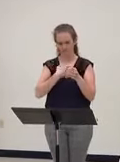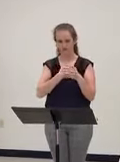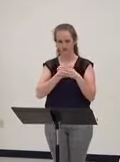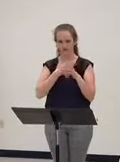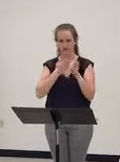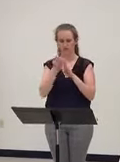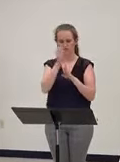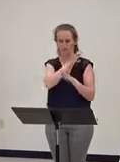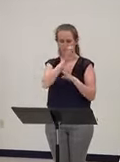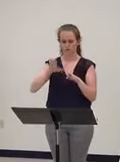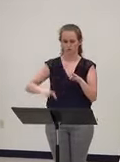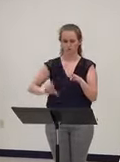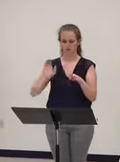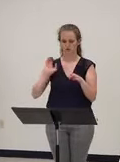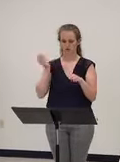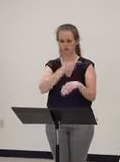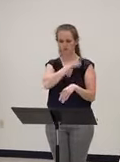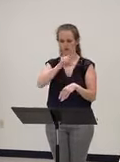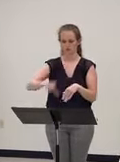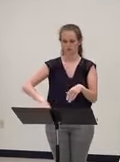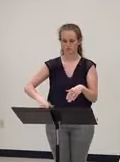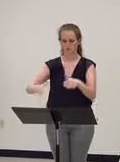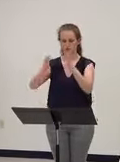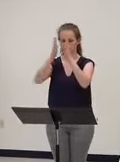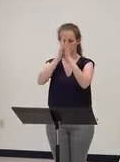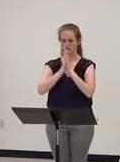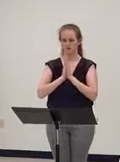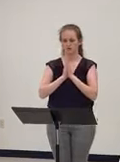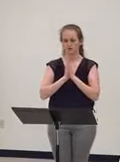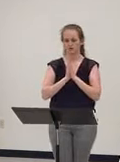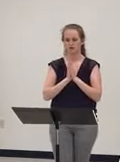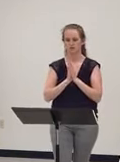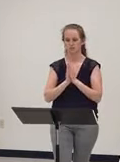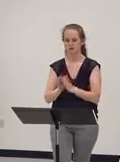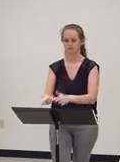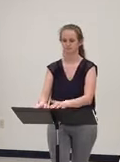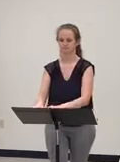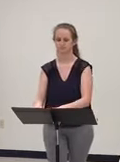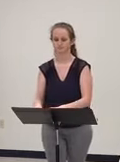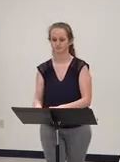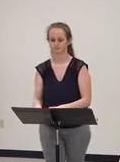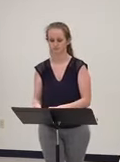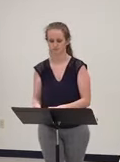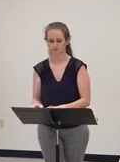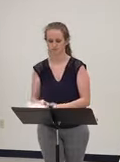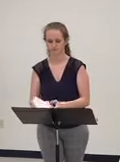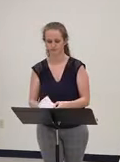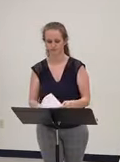us. We ask this through Christ our Lord. Amen.